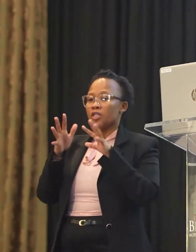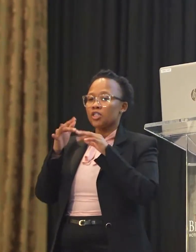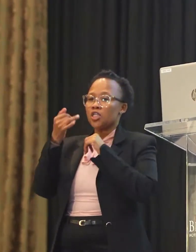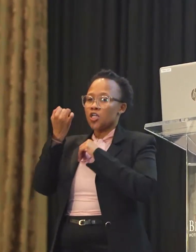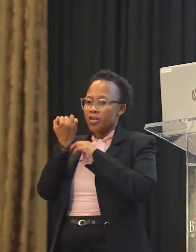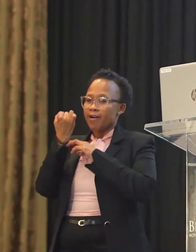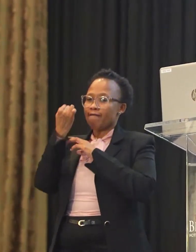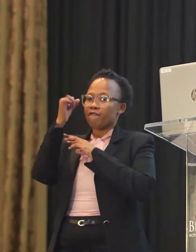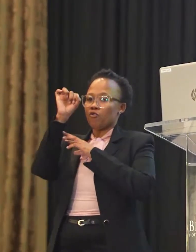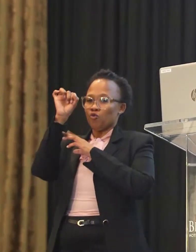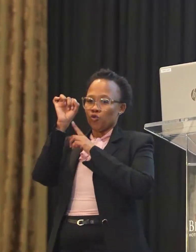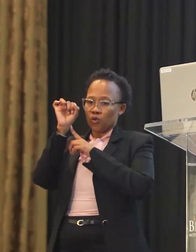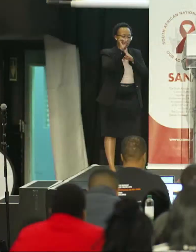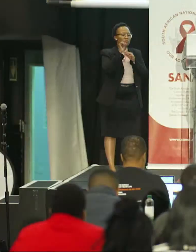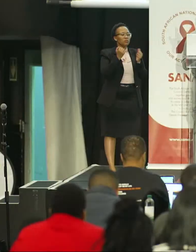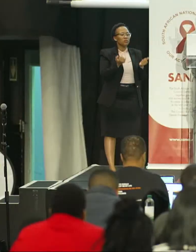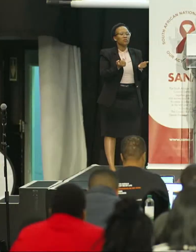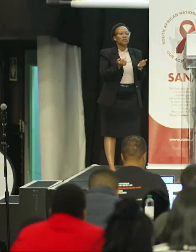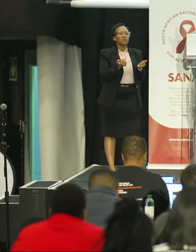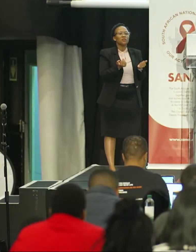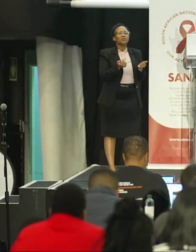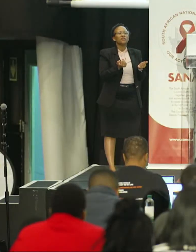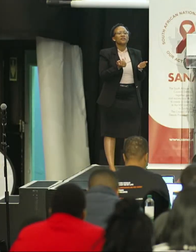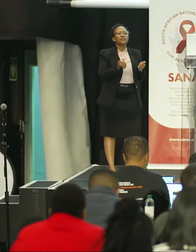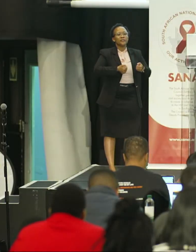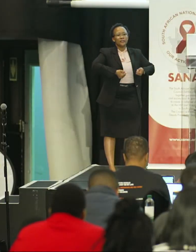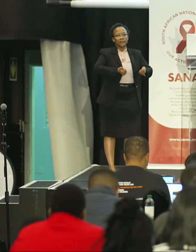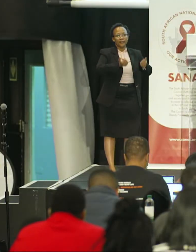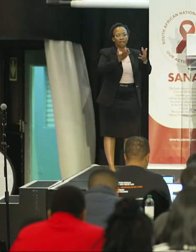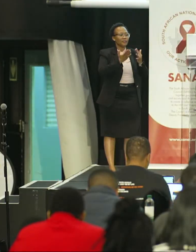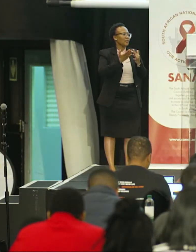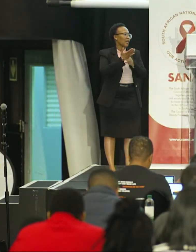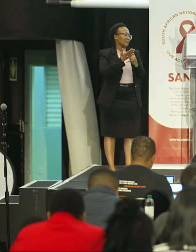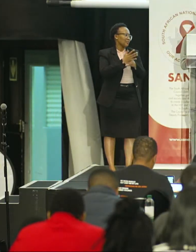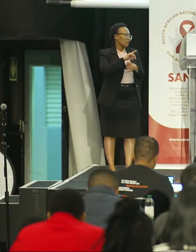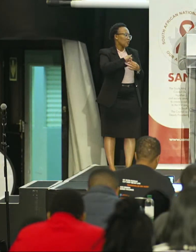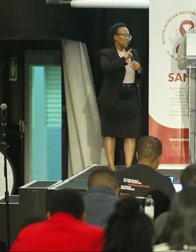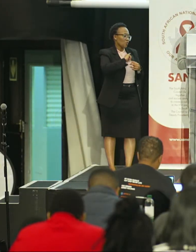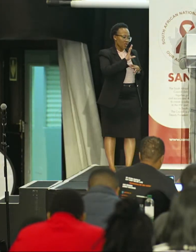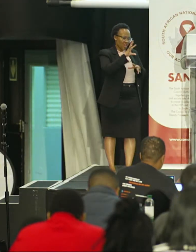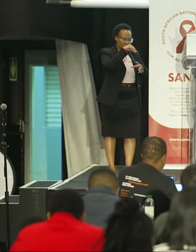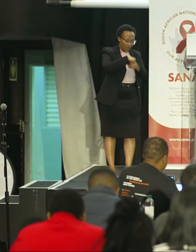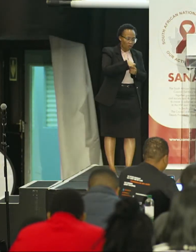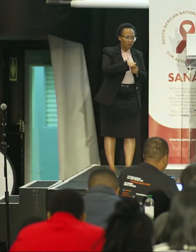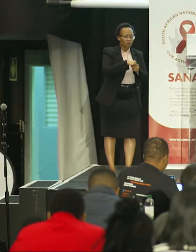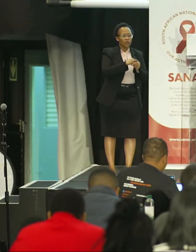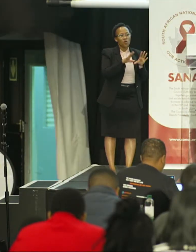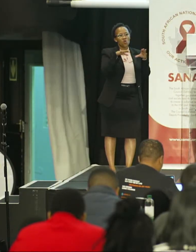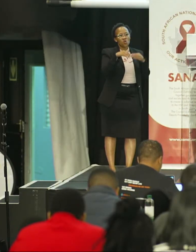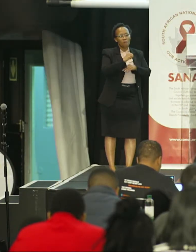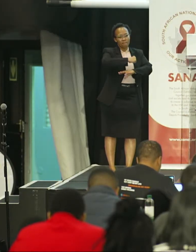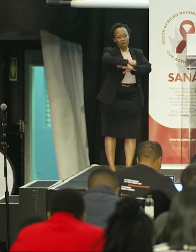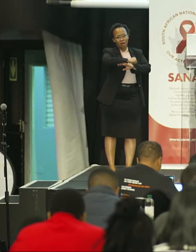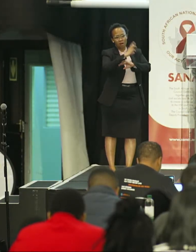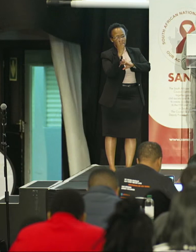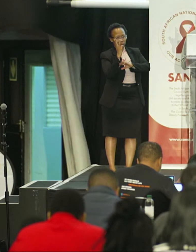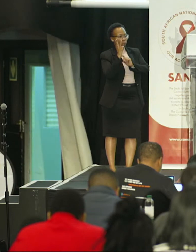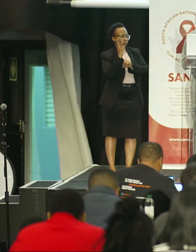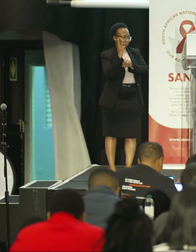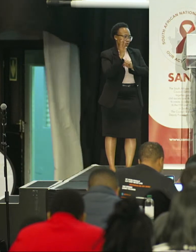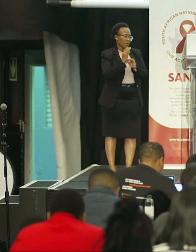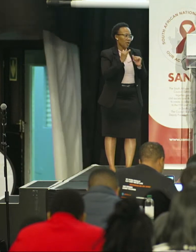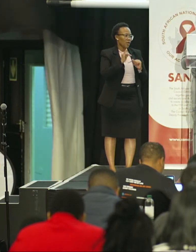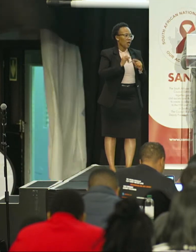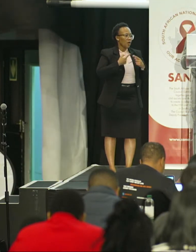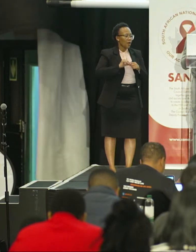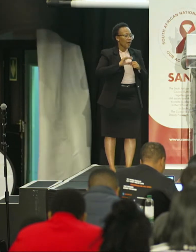services because they are a member of key population. As we can see, across the different provinces where people